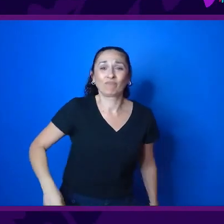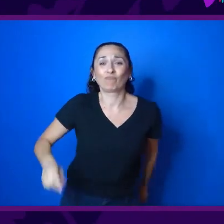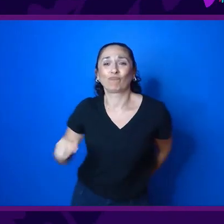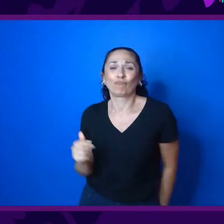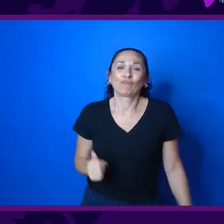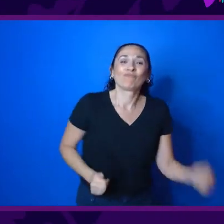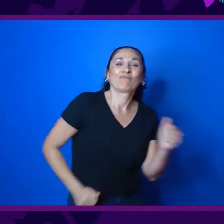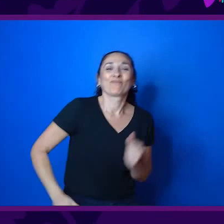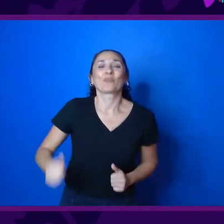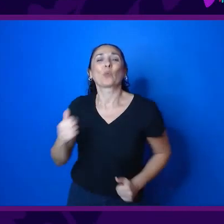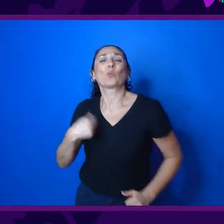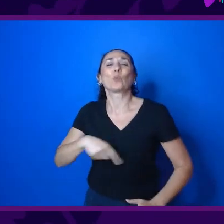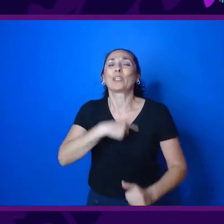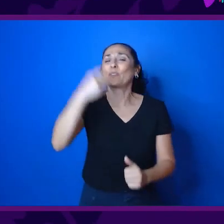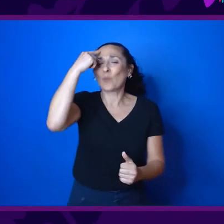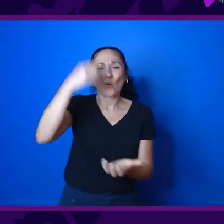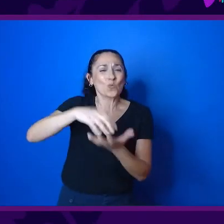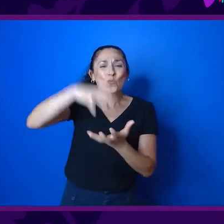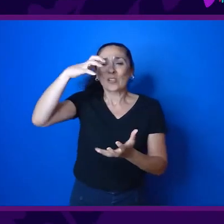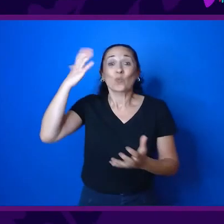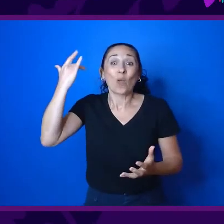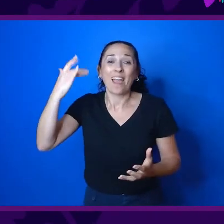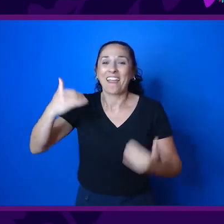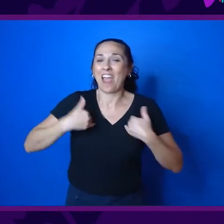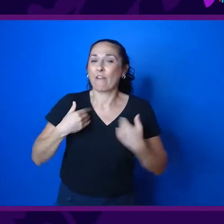We know we're rich because we got you.